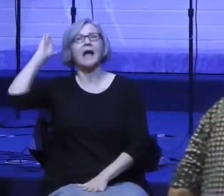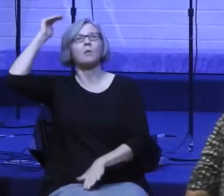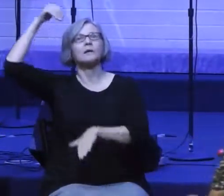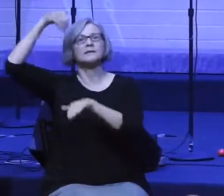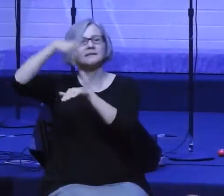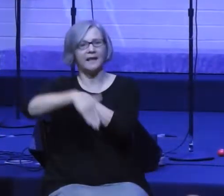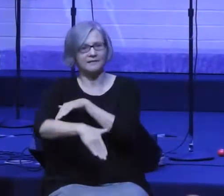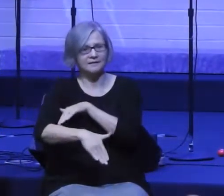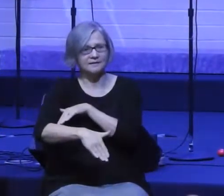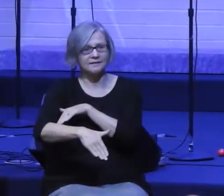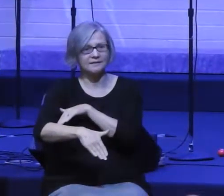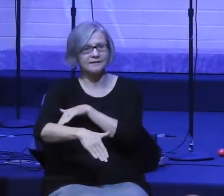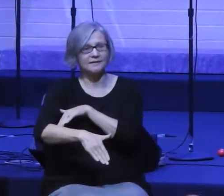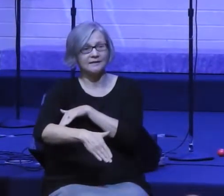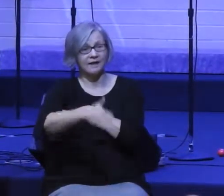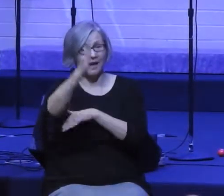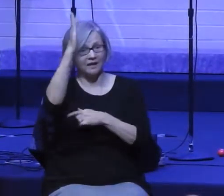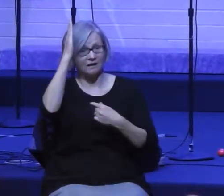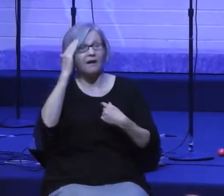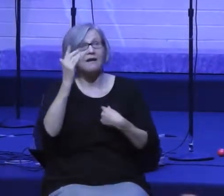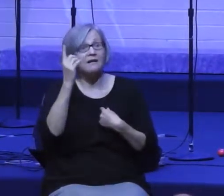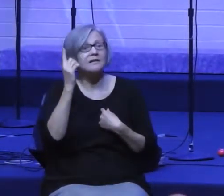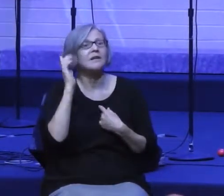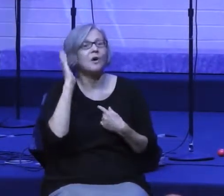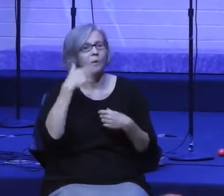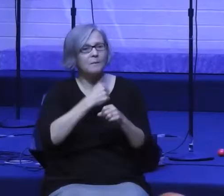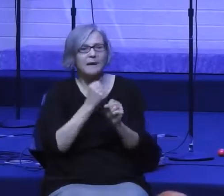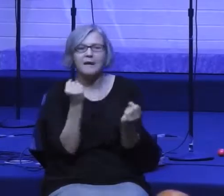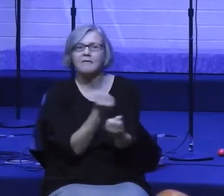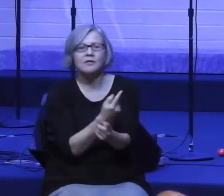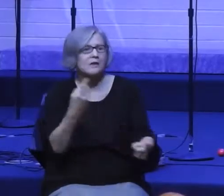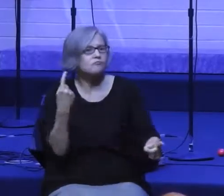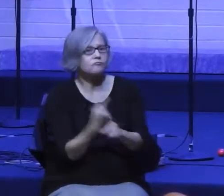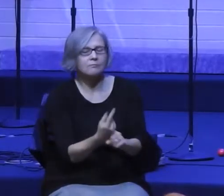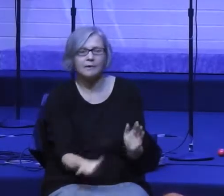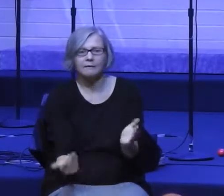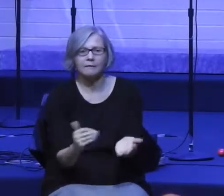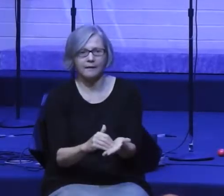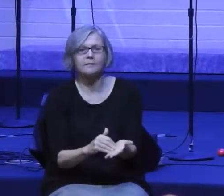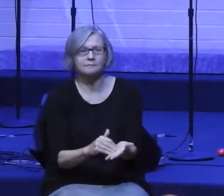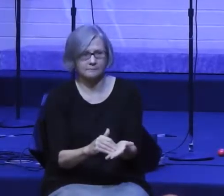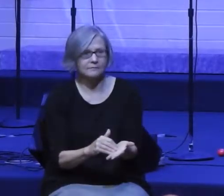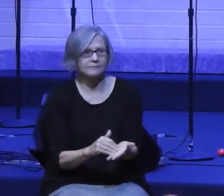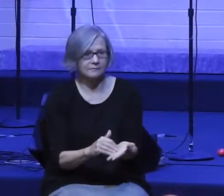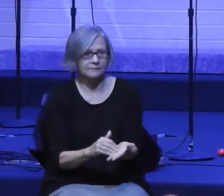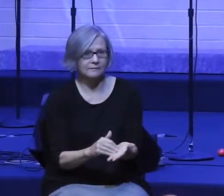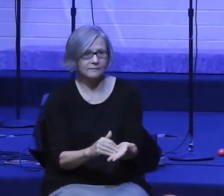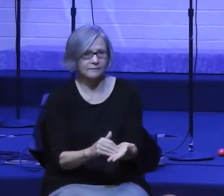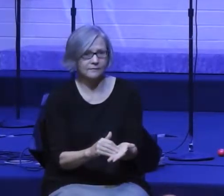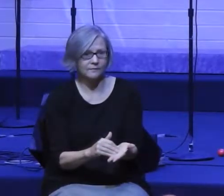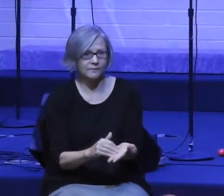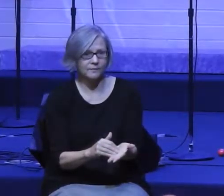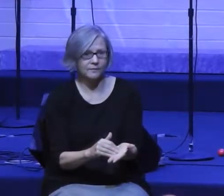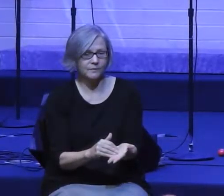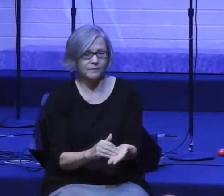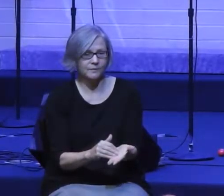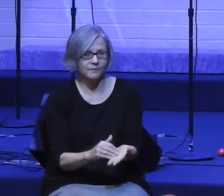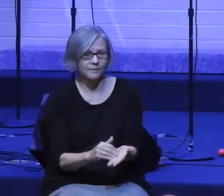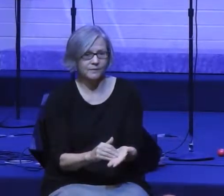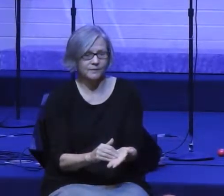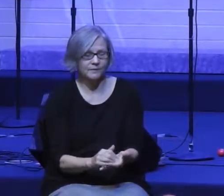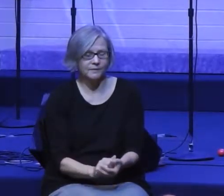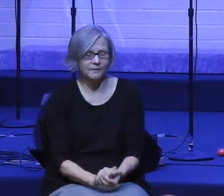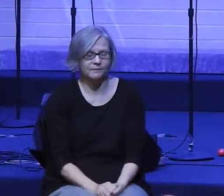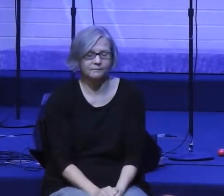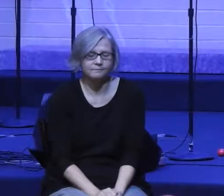has always made is it's not going to stay this way. It's not going to stay this way.